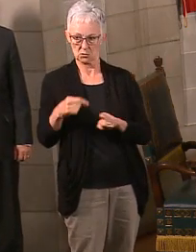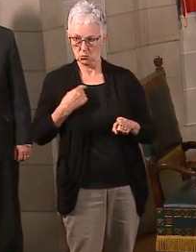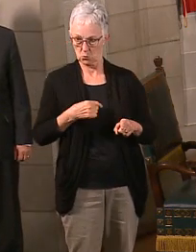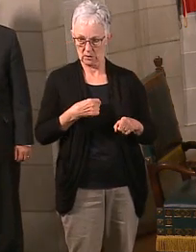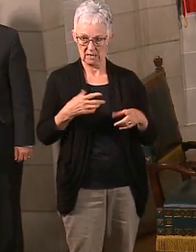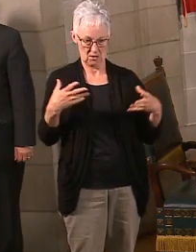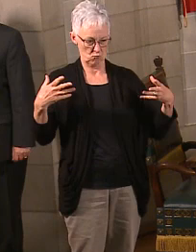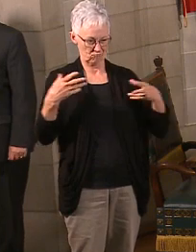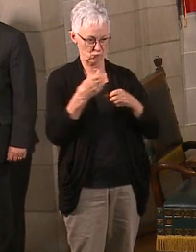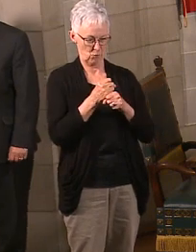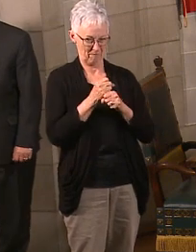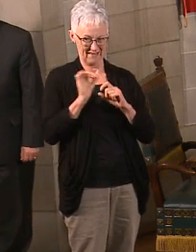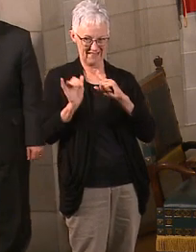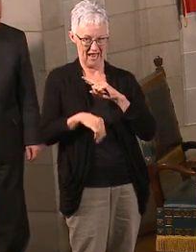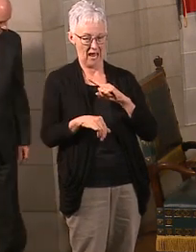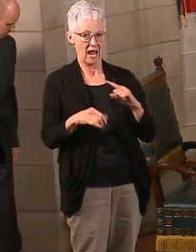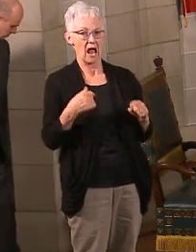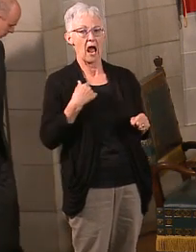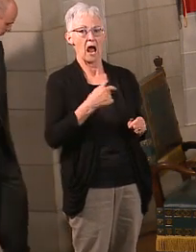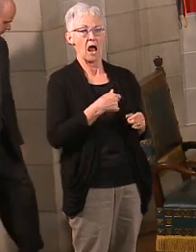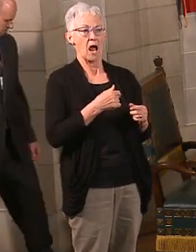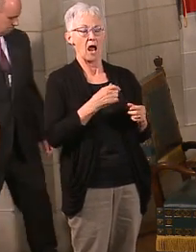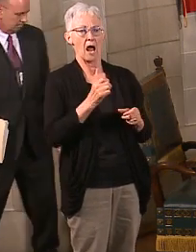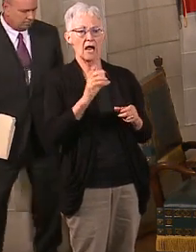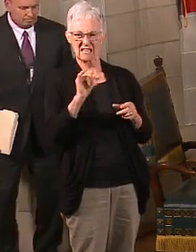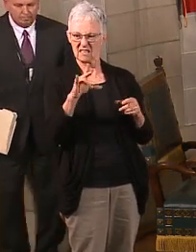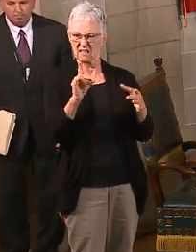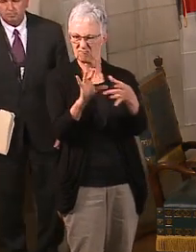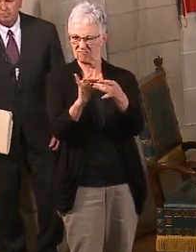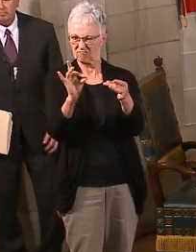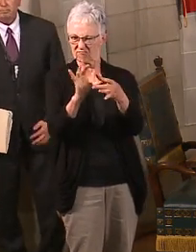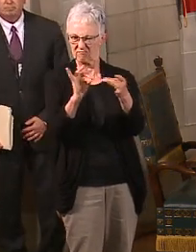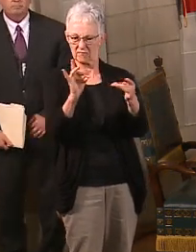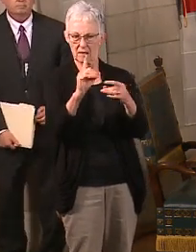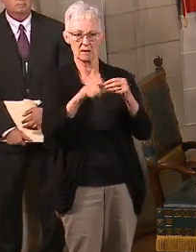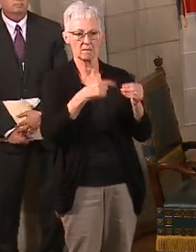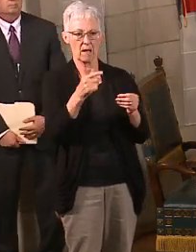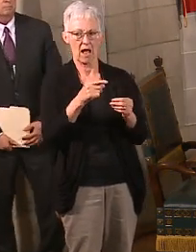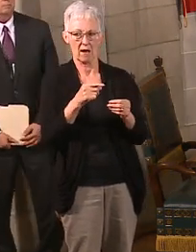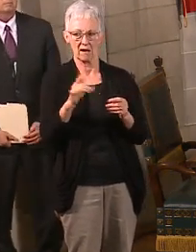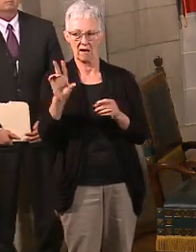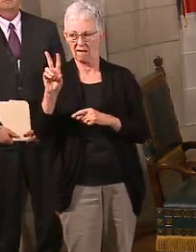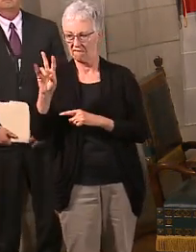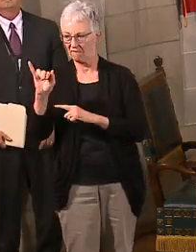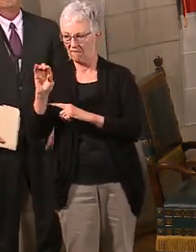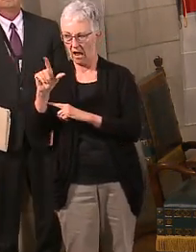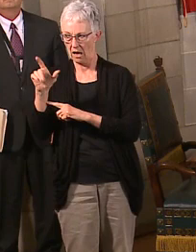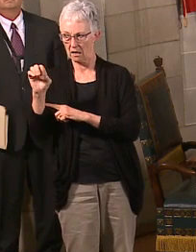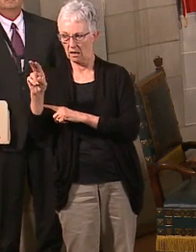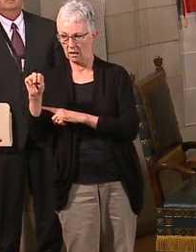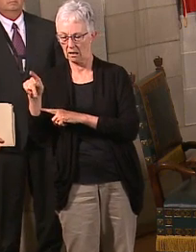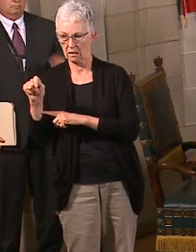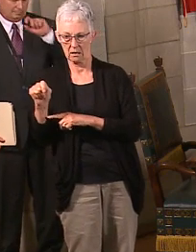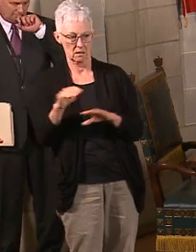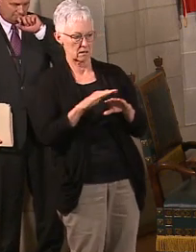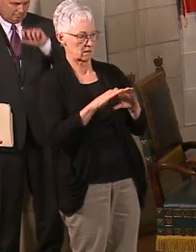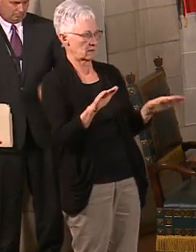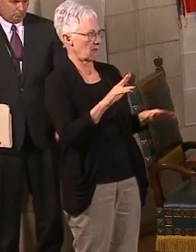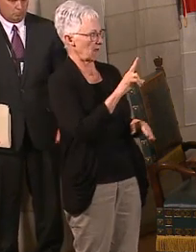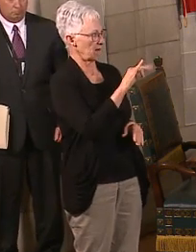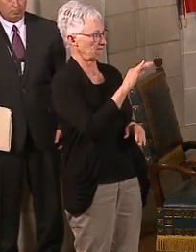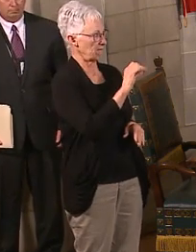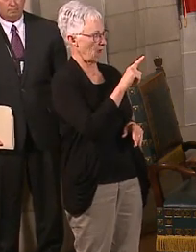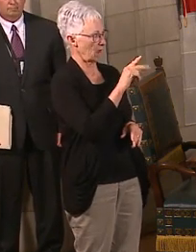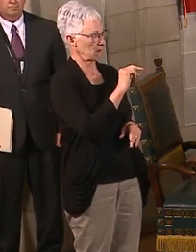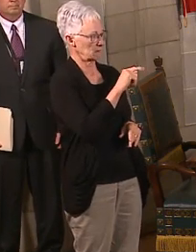remarks earlier with regard to violent versus nonviolent folks in our correction system. We've got about 3,500 people who are violent